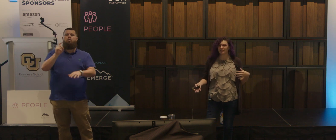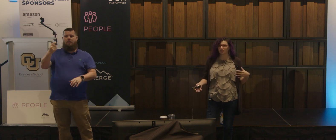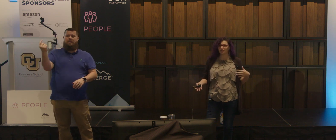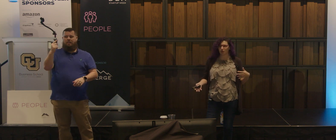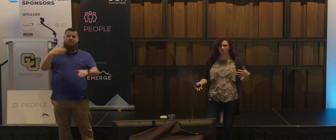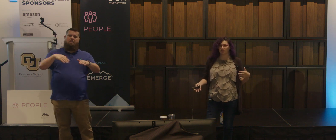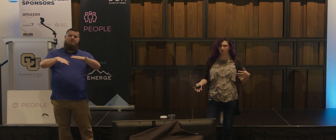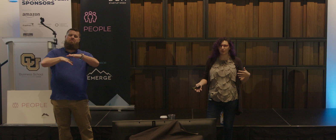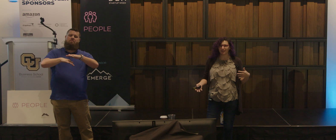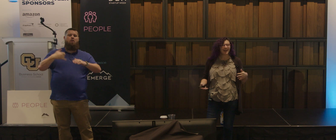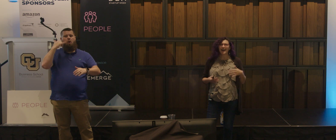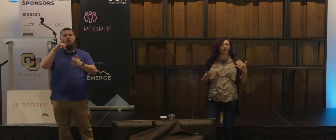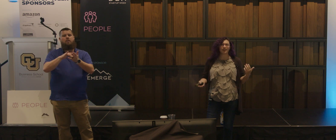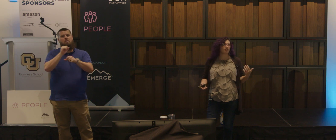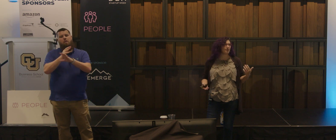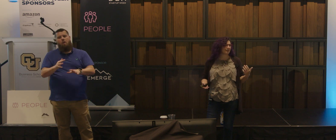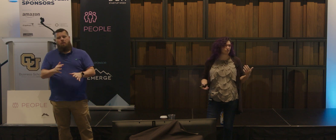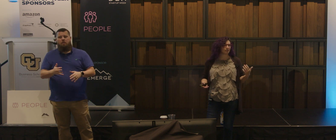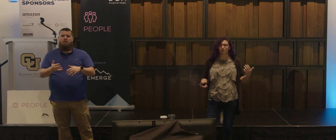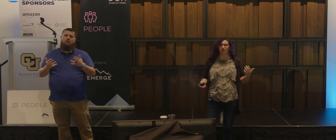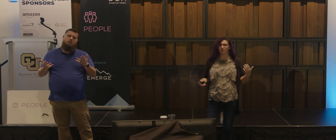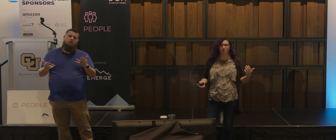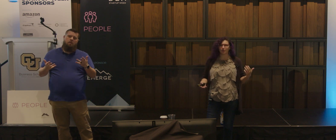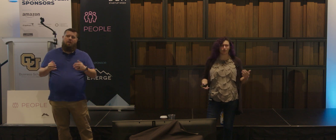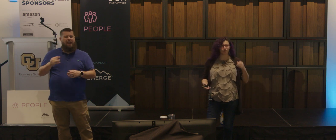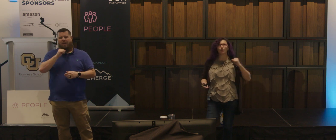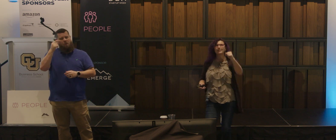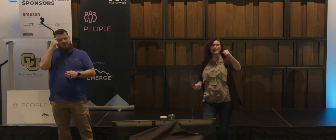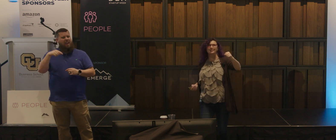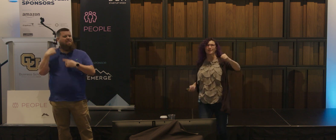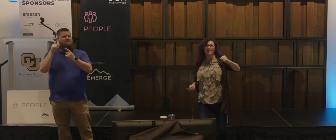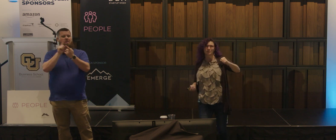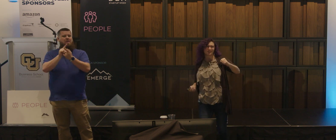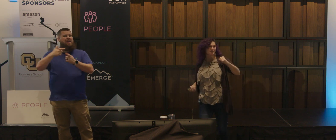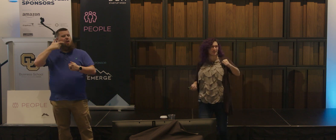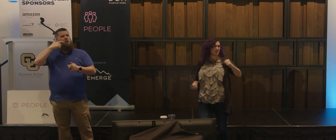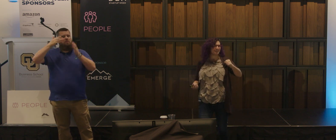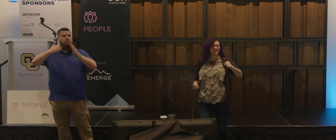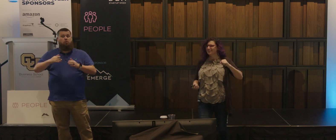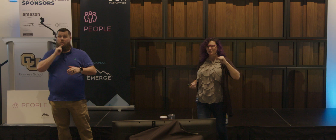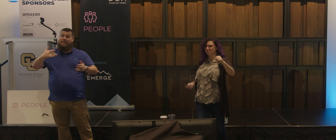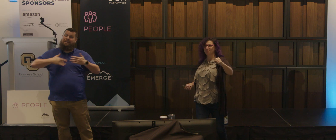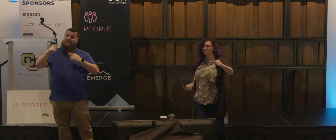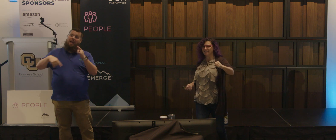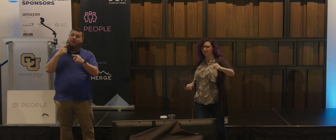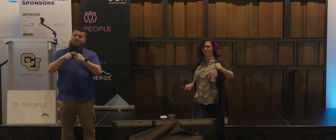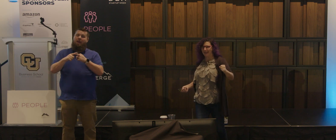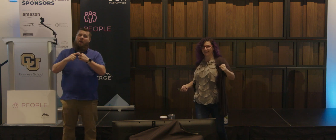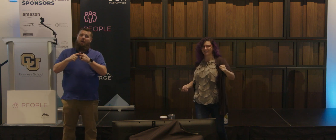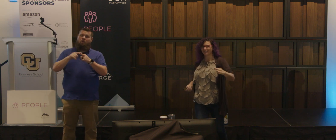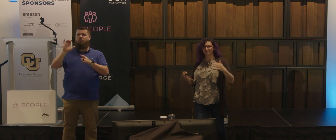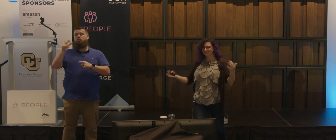somebody to be an entry-level call center employee. I don't think I've ever met an entry-level call center employee who's really excited about Chase's mission to be